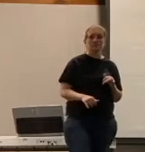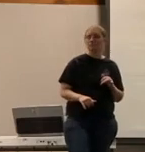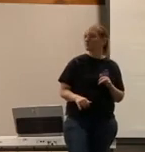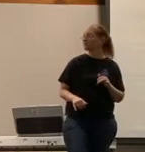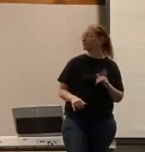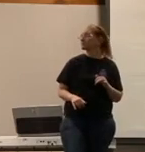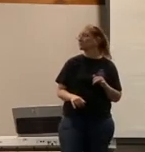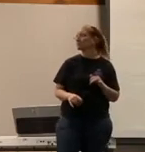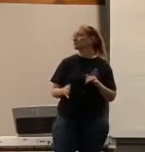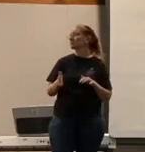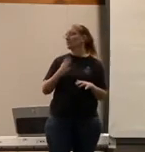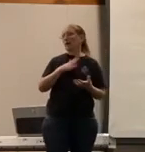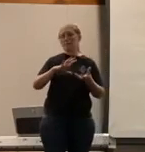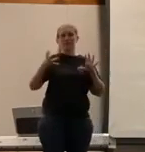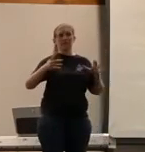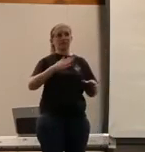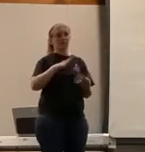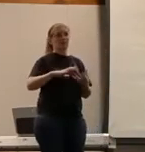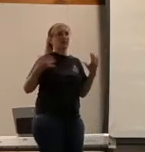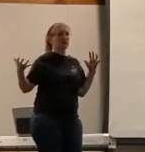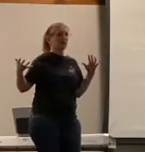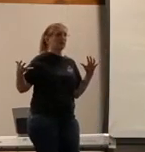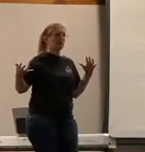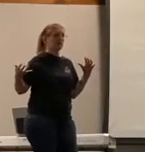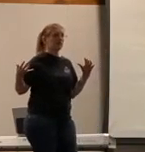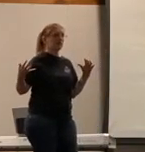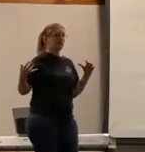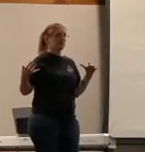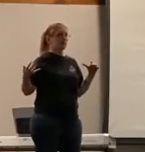Because my mess is my mess.